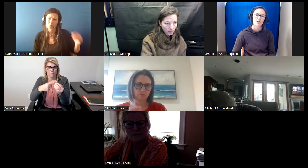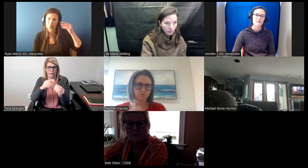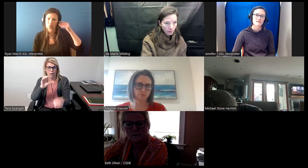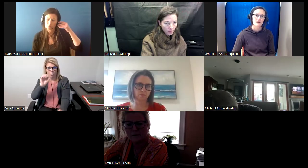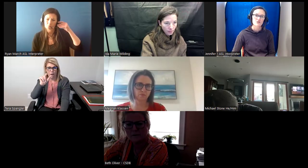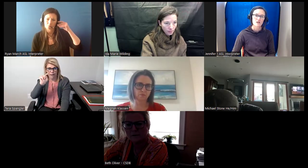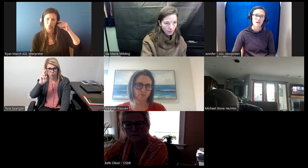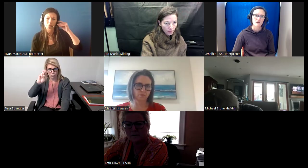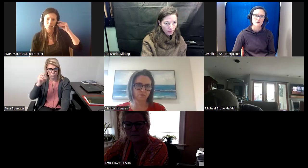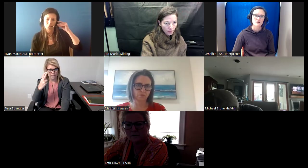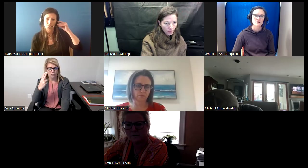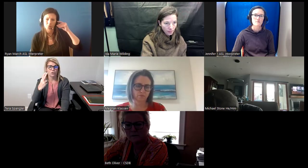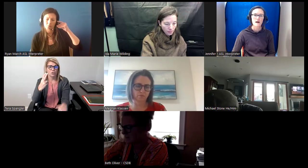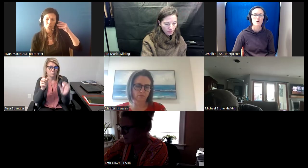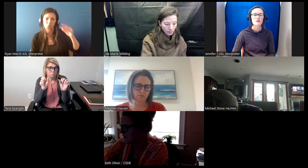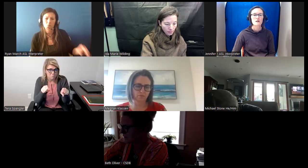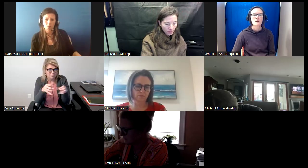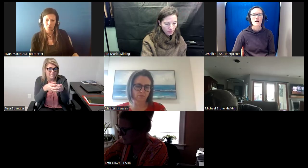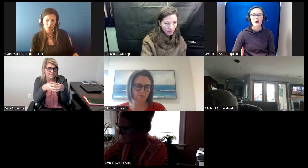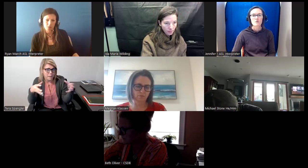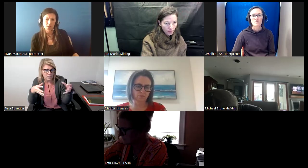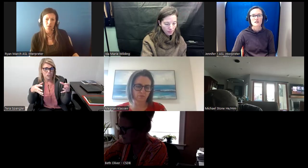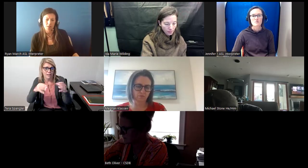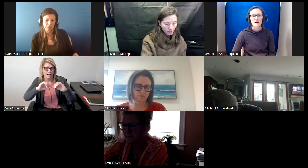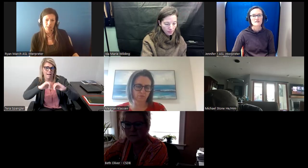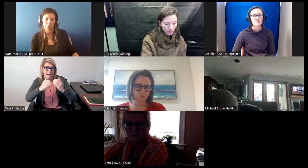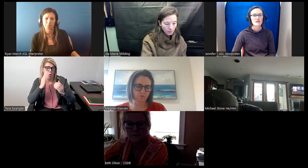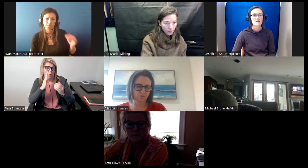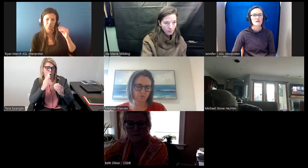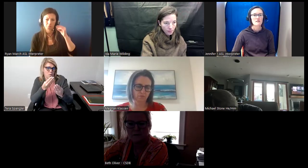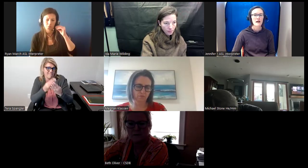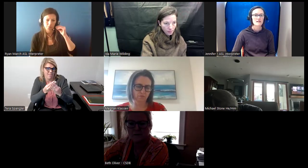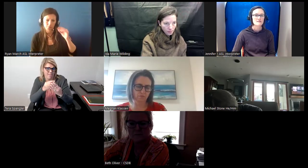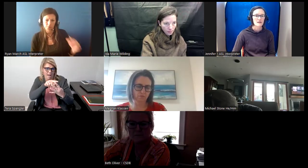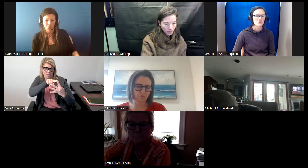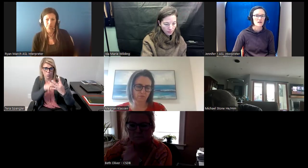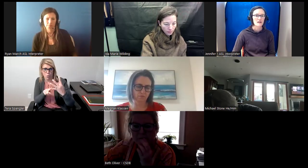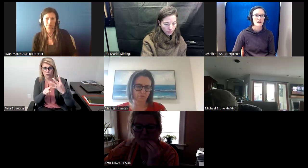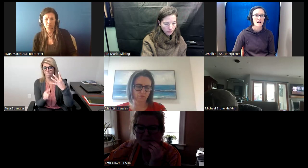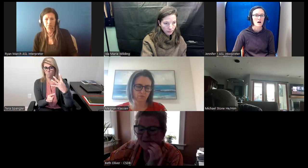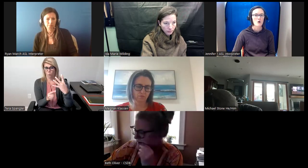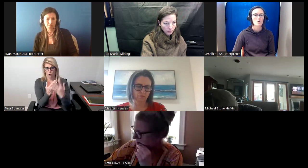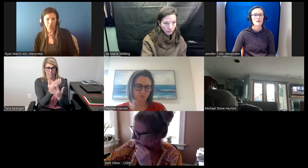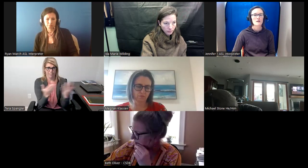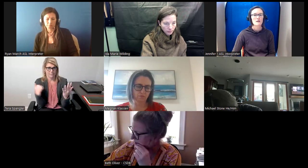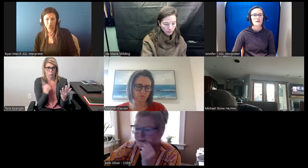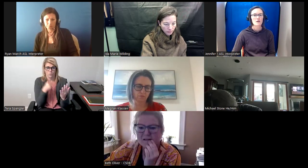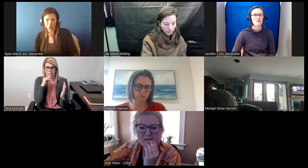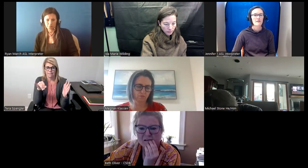potential program expansion. I think we talked about outreach, possibly that expansion,